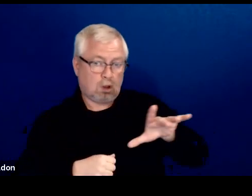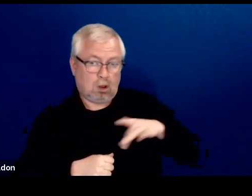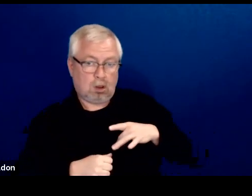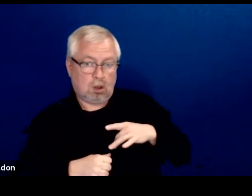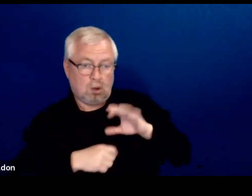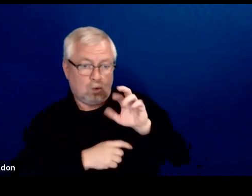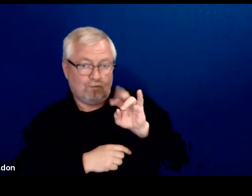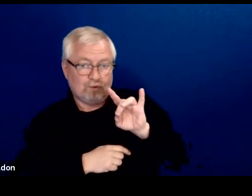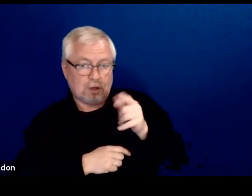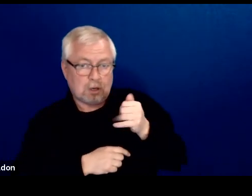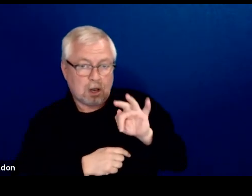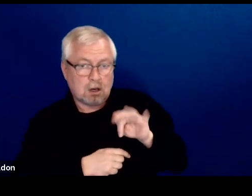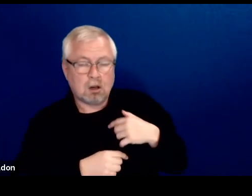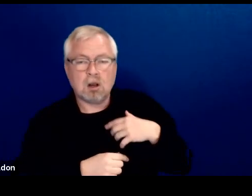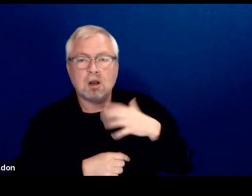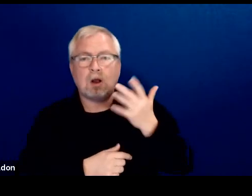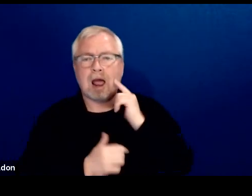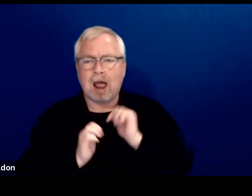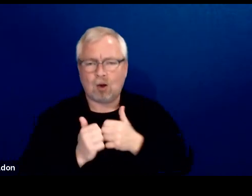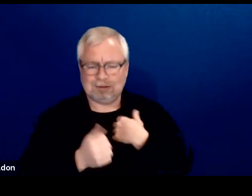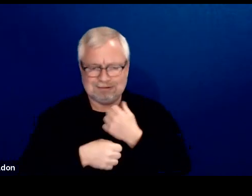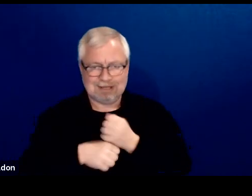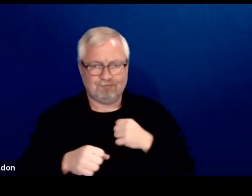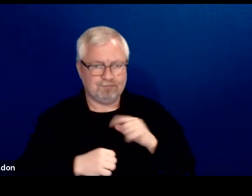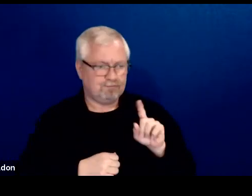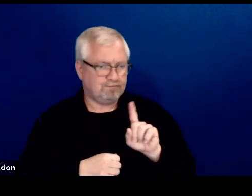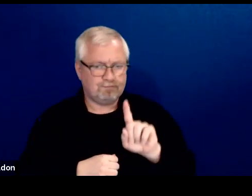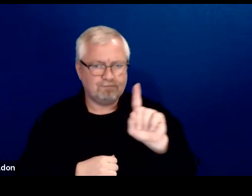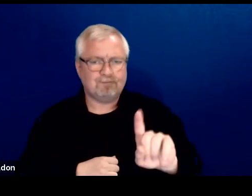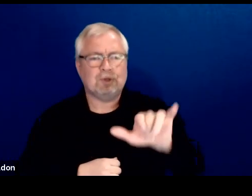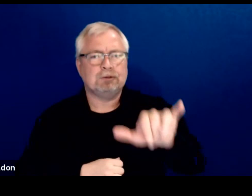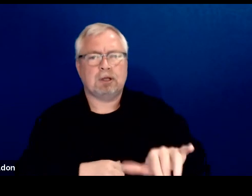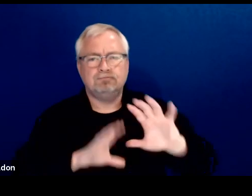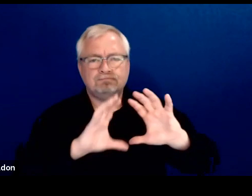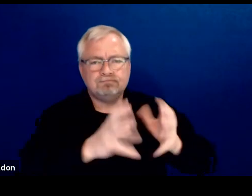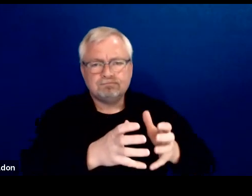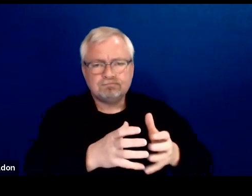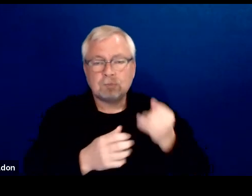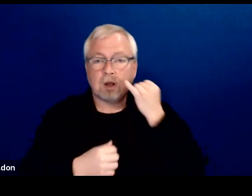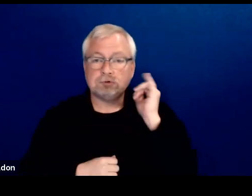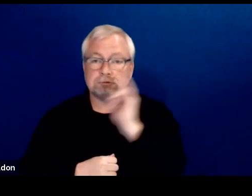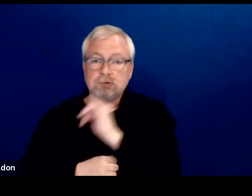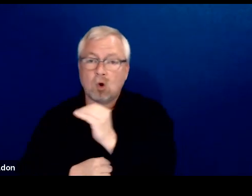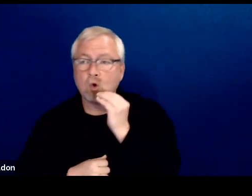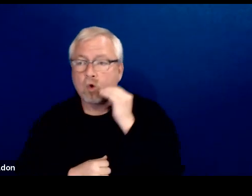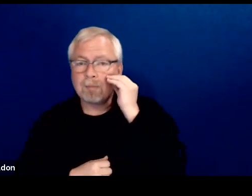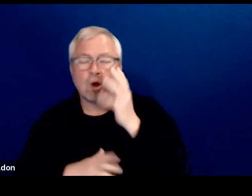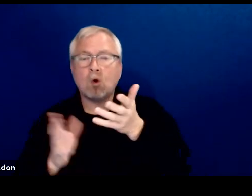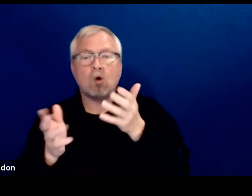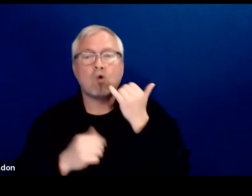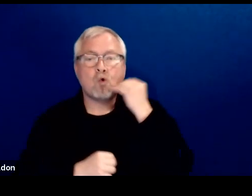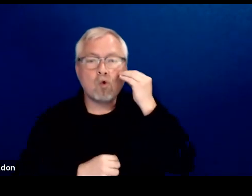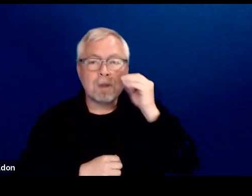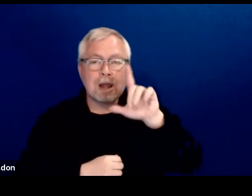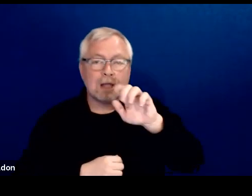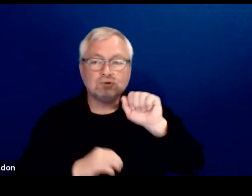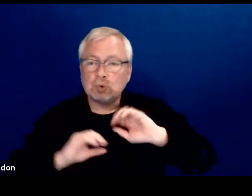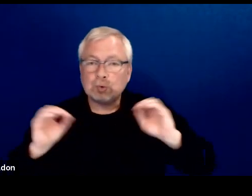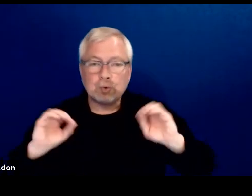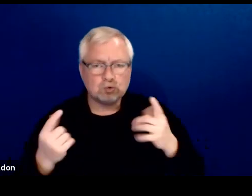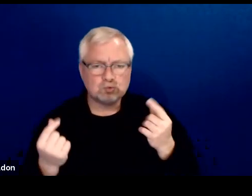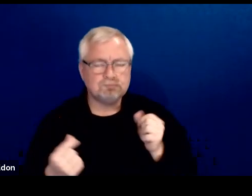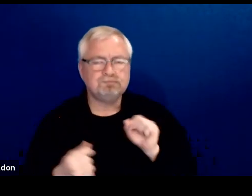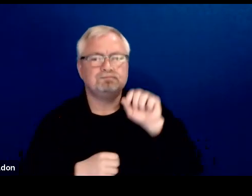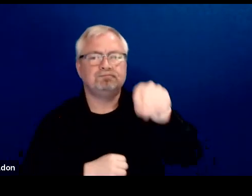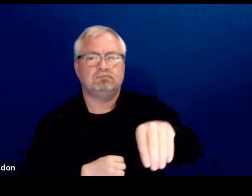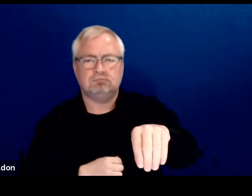a safe place to go in case they're homeless or their living arrangements don't allow them to have the right social distance